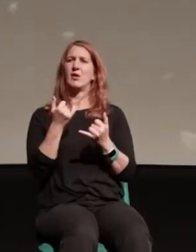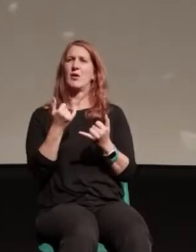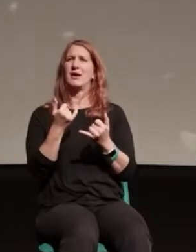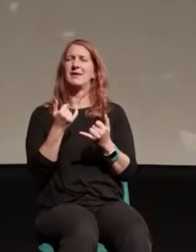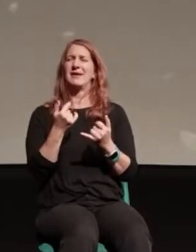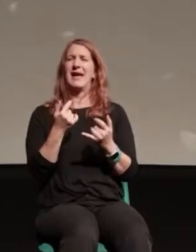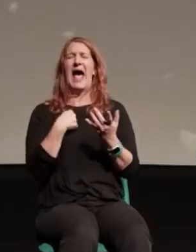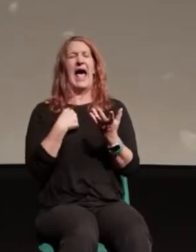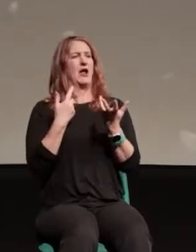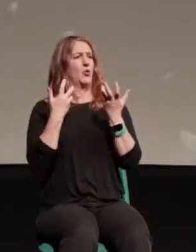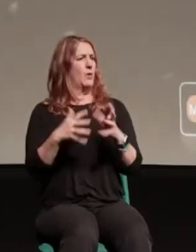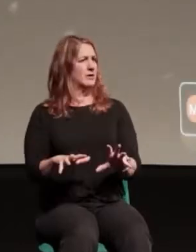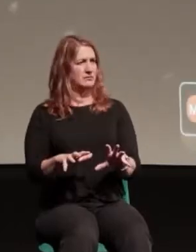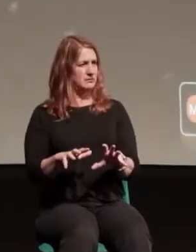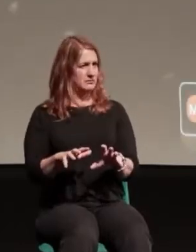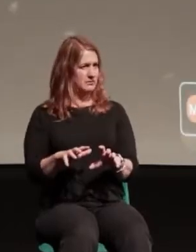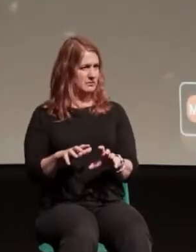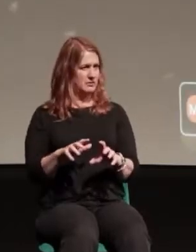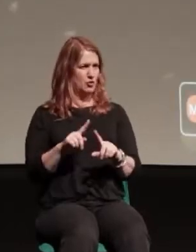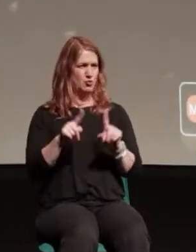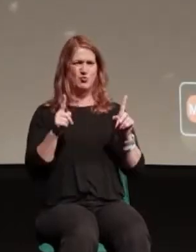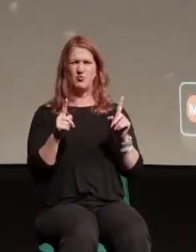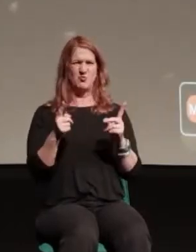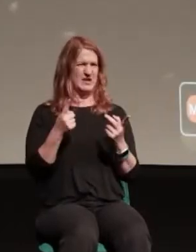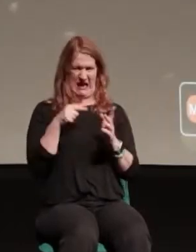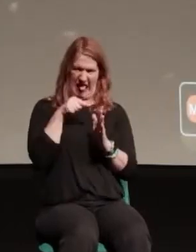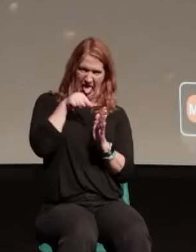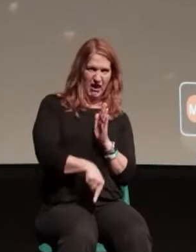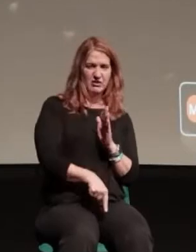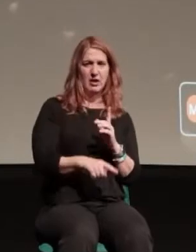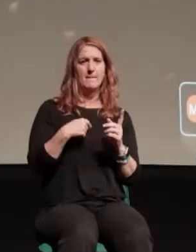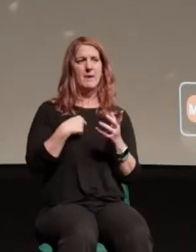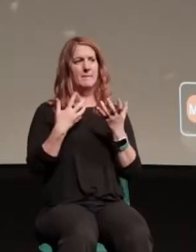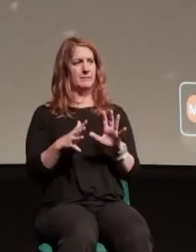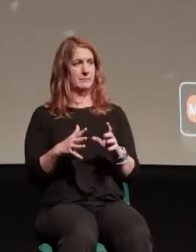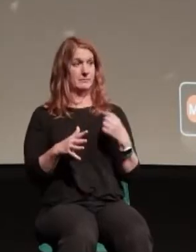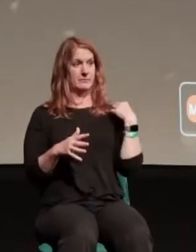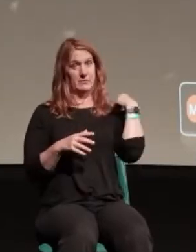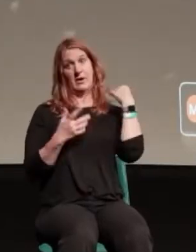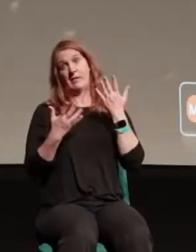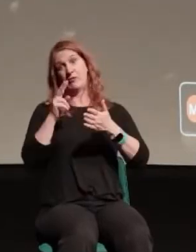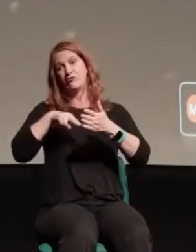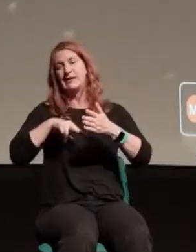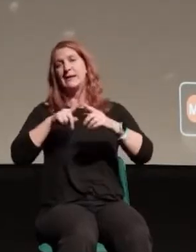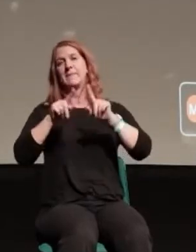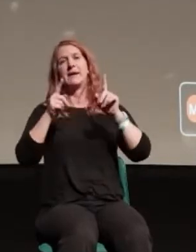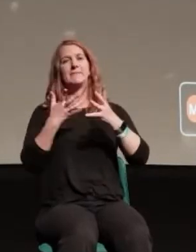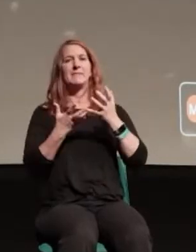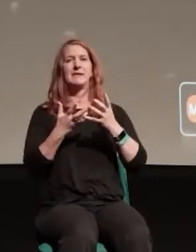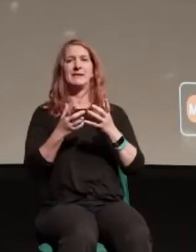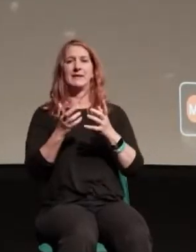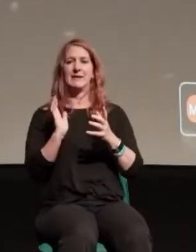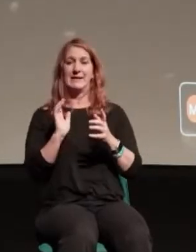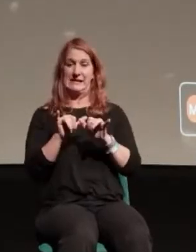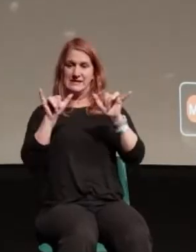too readed, but I'm curious to kind of probe a little bit more about perhaps systemic change that